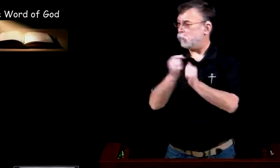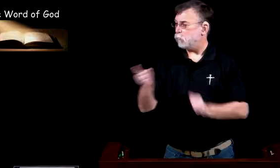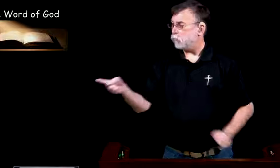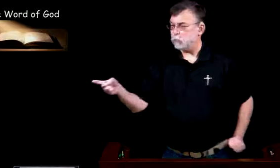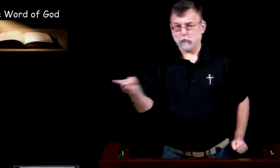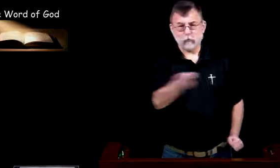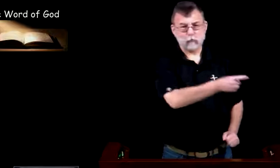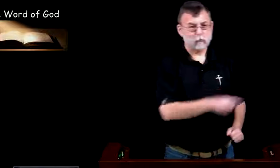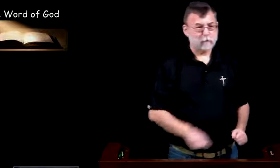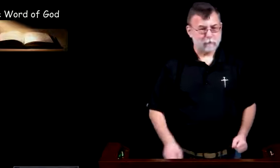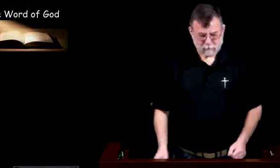Peace be with you all.